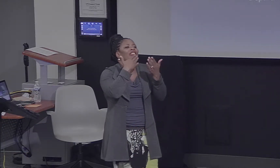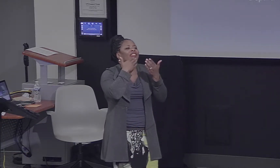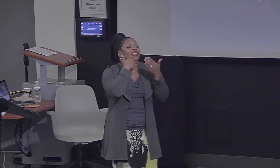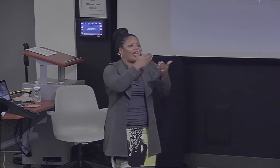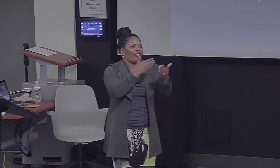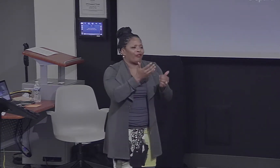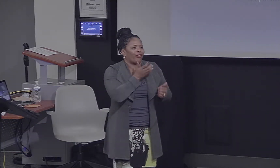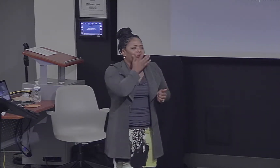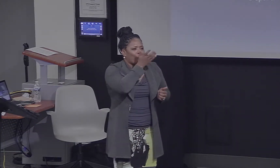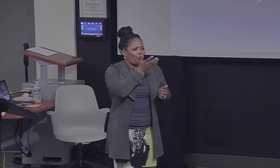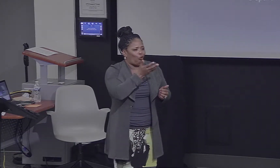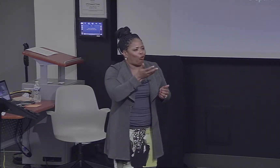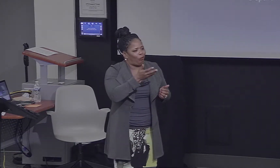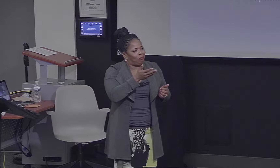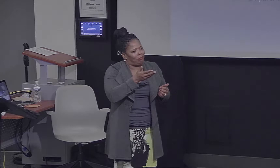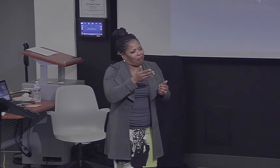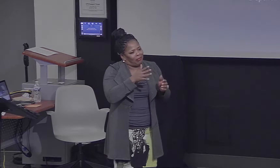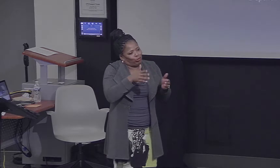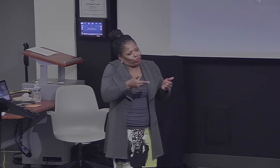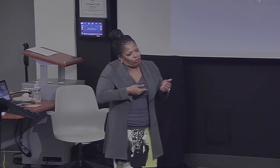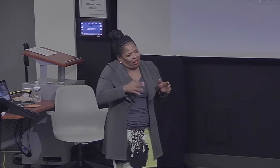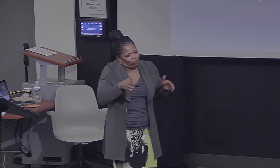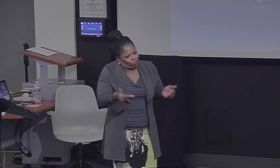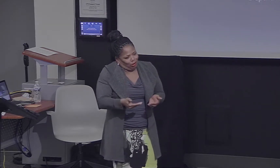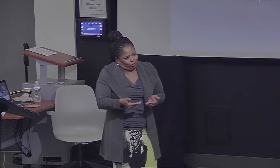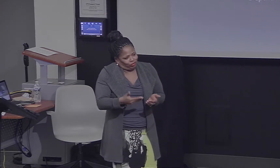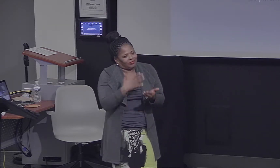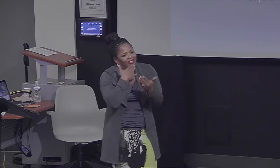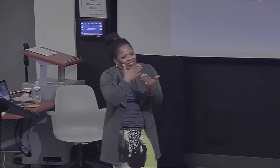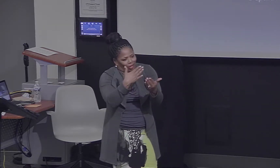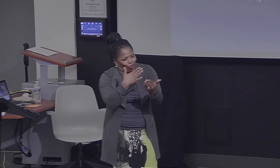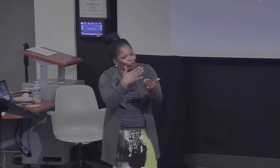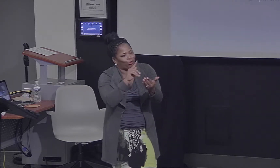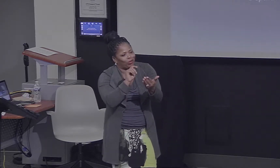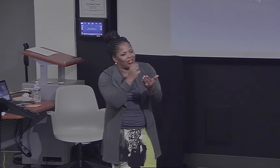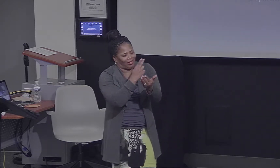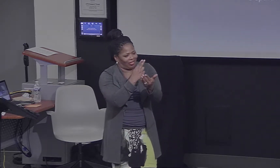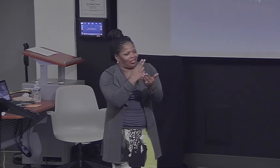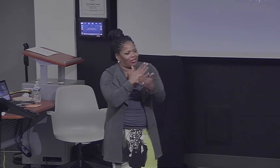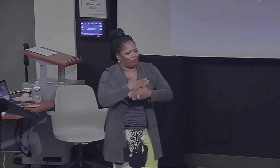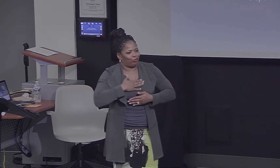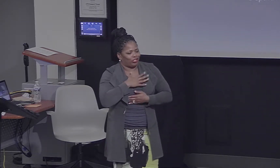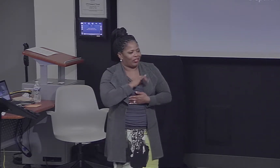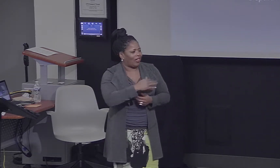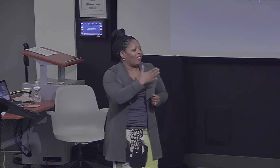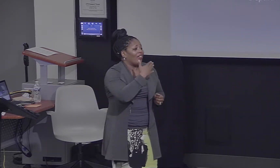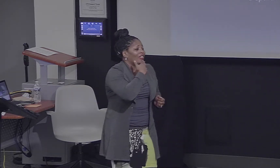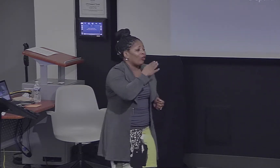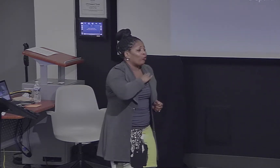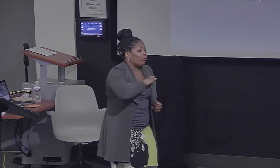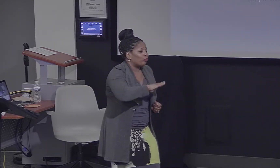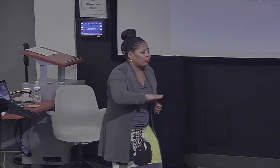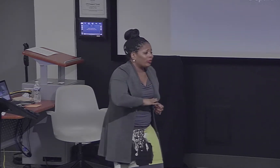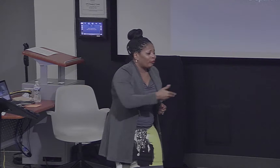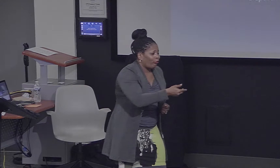Before I go on, I absolutely want to thank you for such a warm introduction and a welcome to me. Thank you, Keith. And